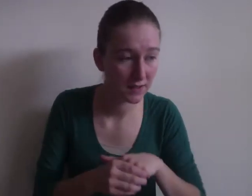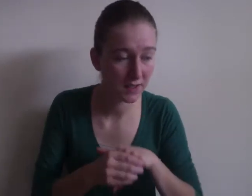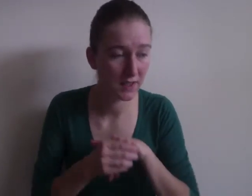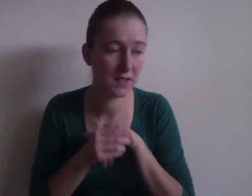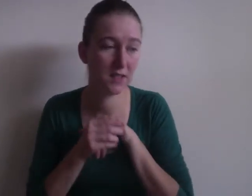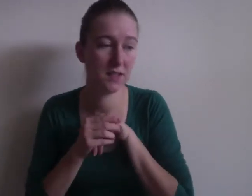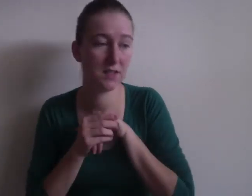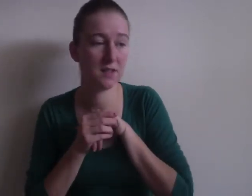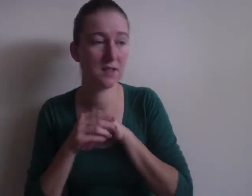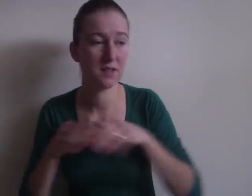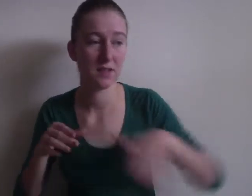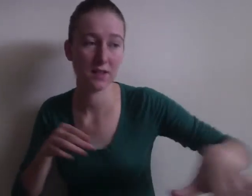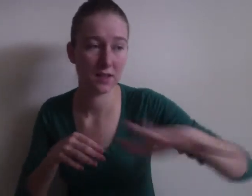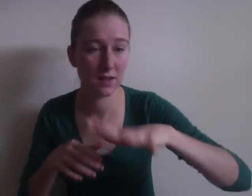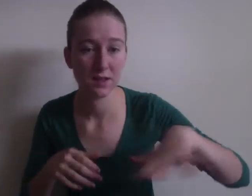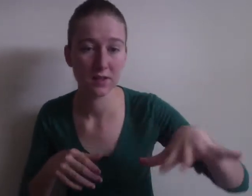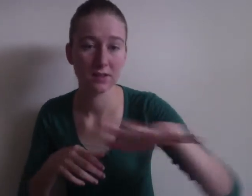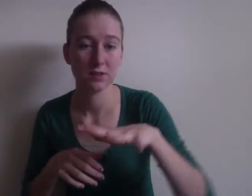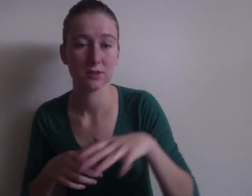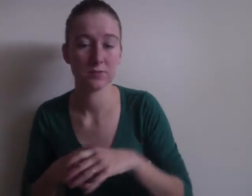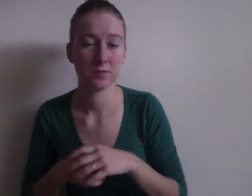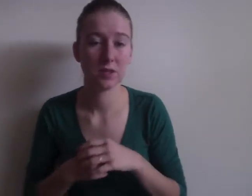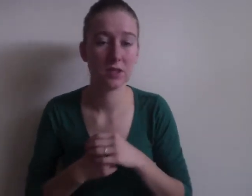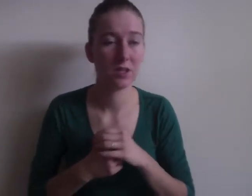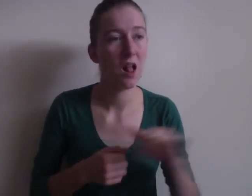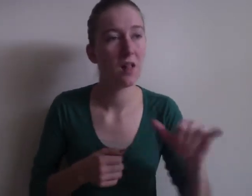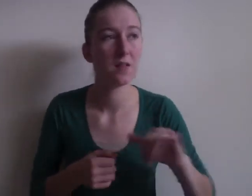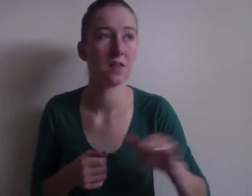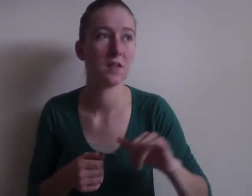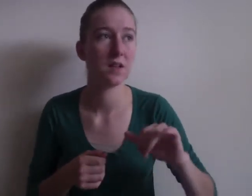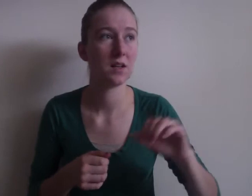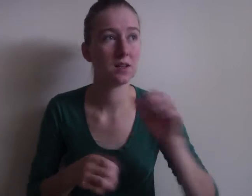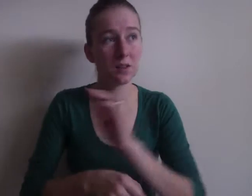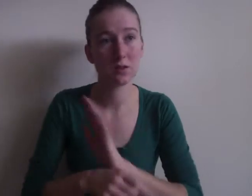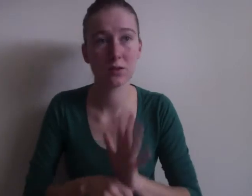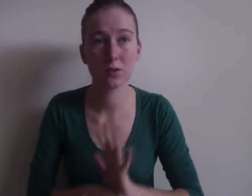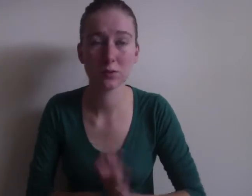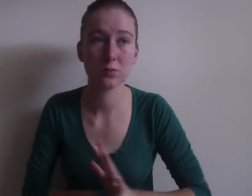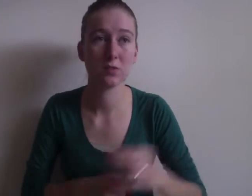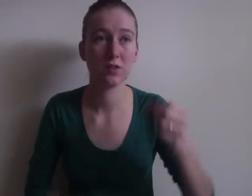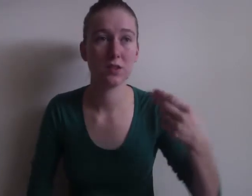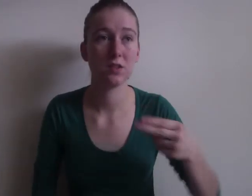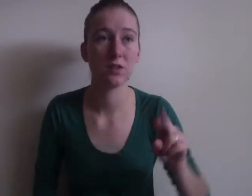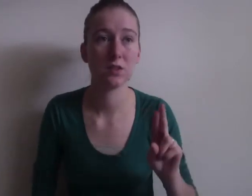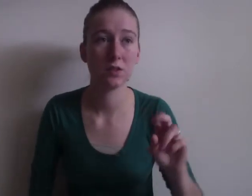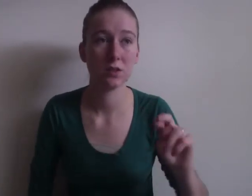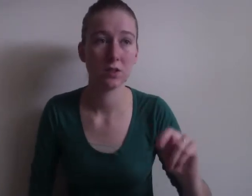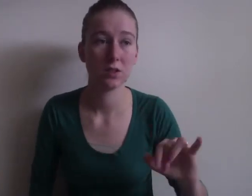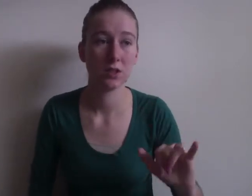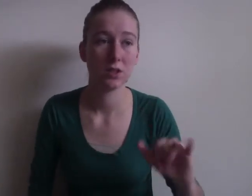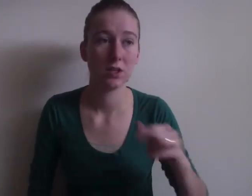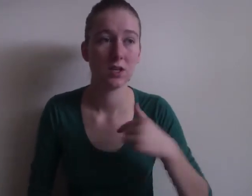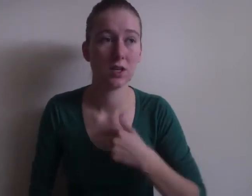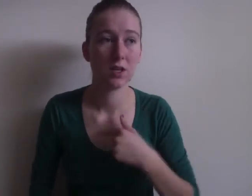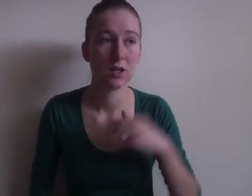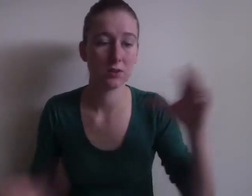How even a tiny blade of grass would look like a giant, giant tree if you were the size of what? Maybe an ant. What else